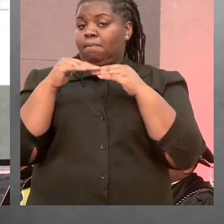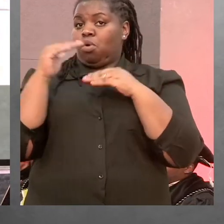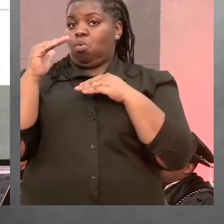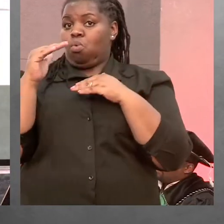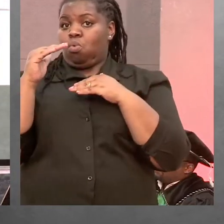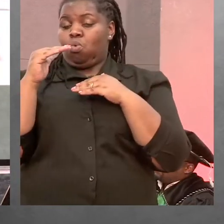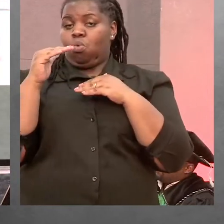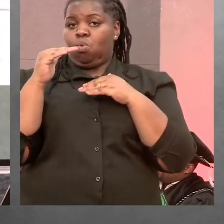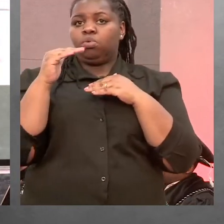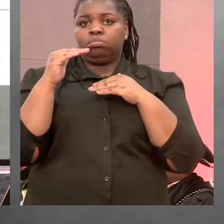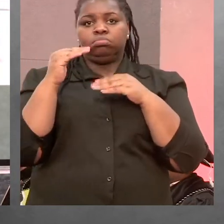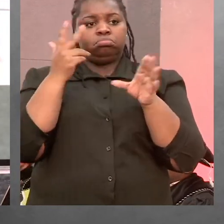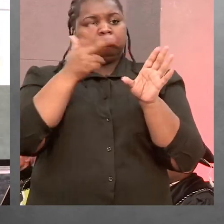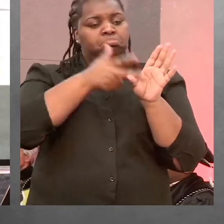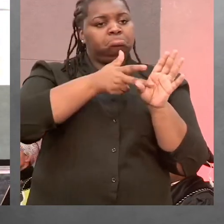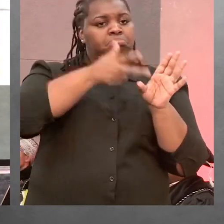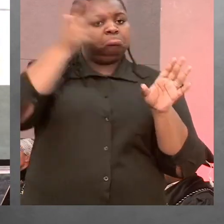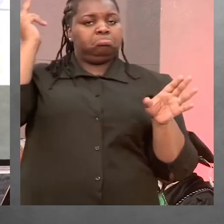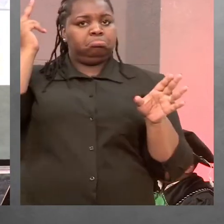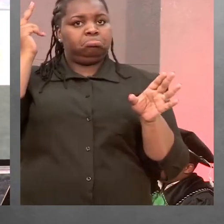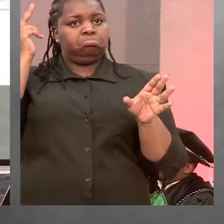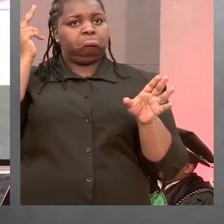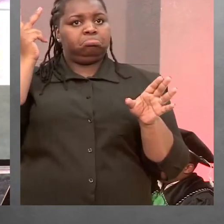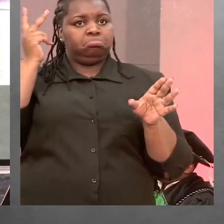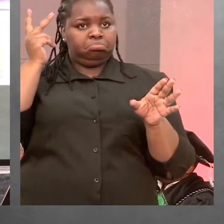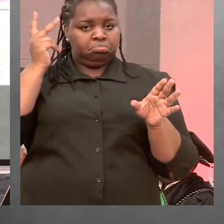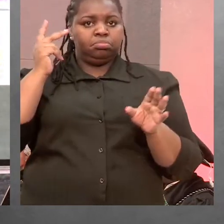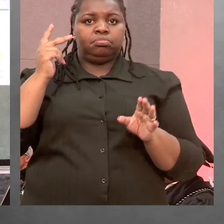left. They are now part of the diaspora.